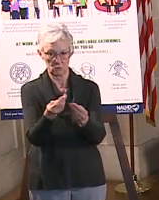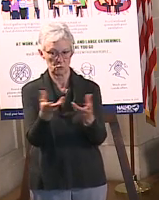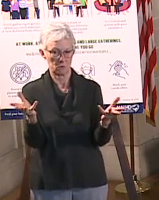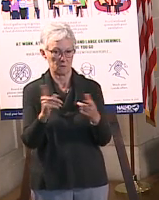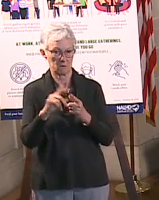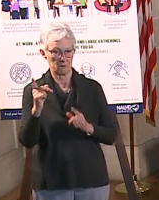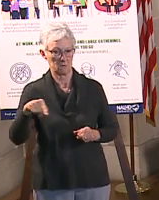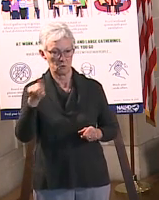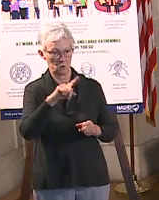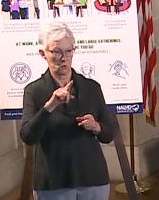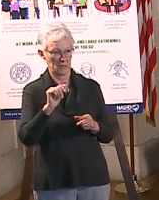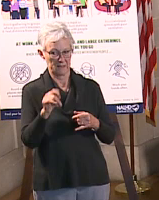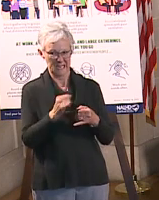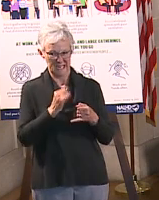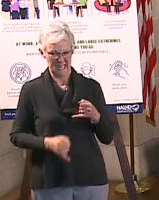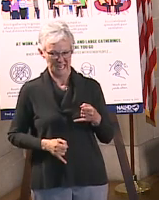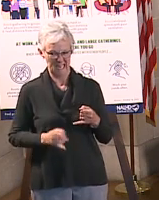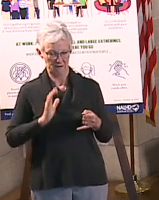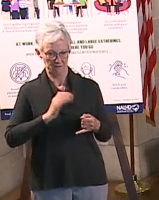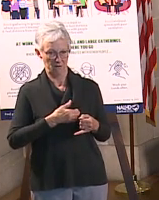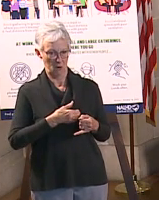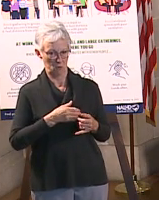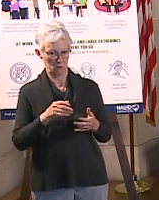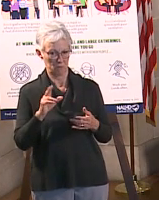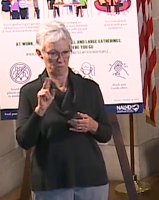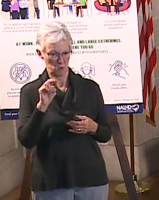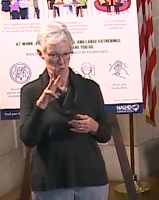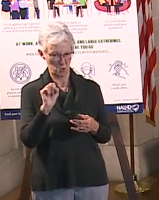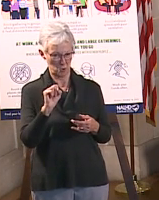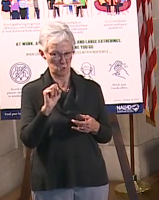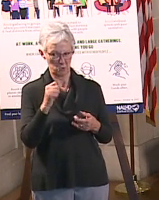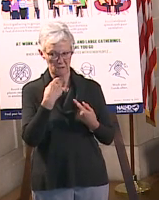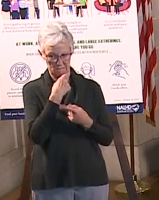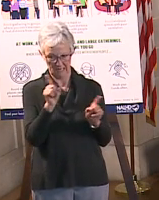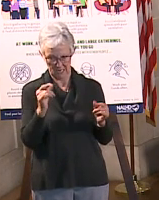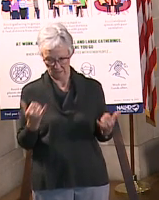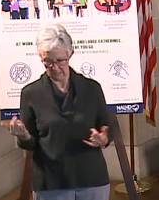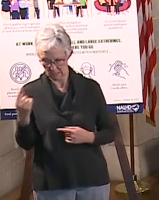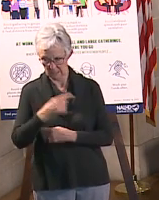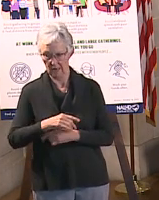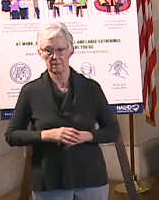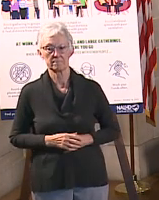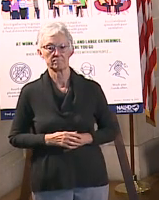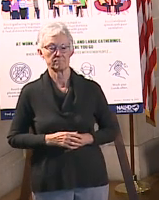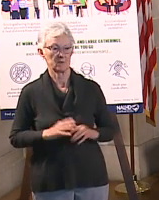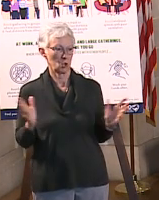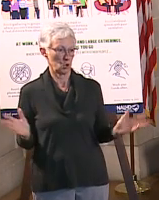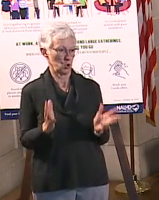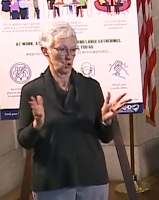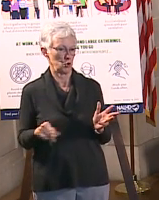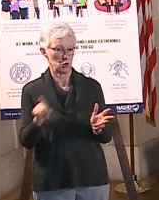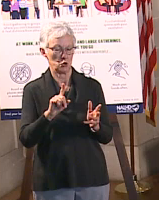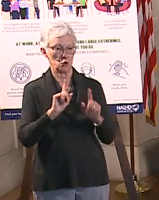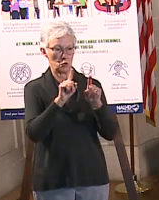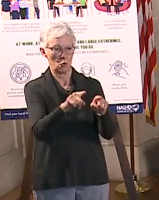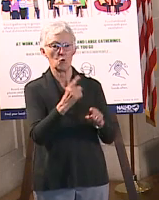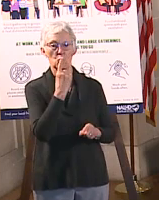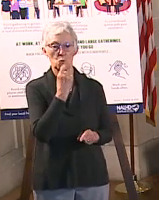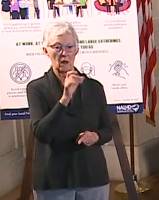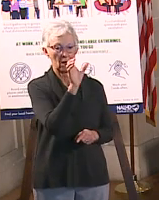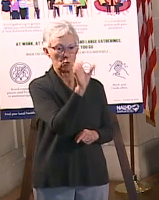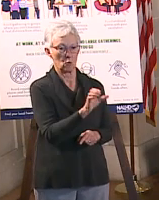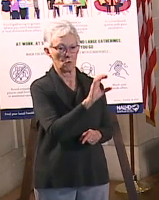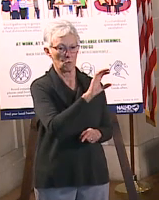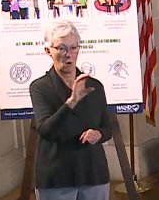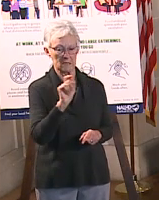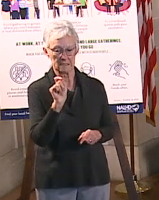press conference. But individuals who are interested in donating blood are encouraged to go to redcross.org and